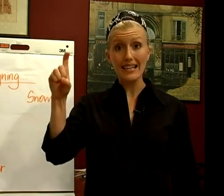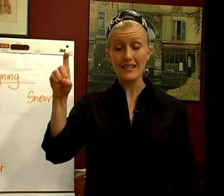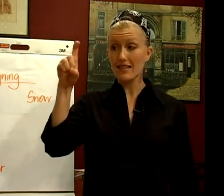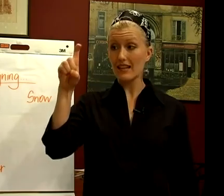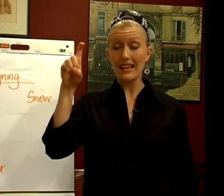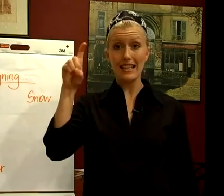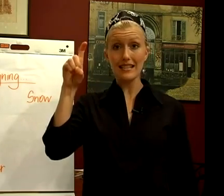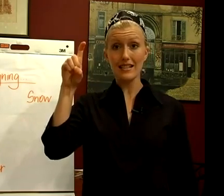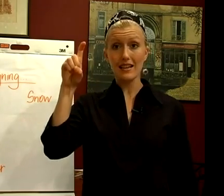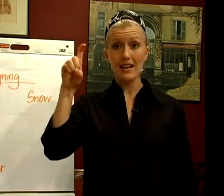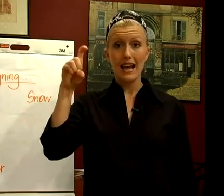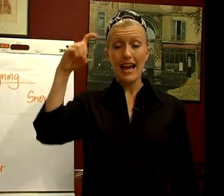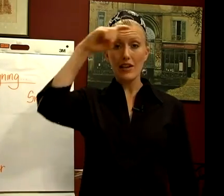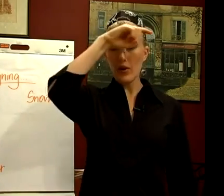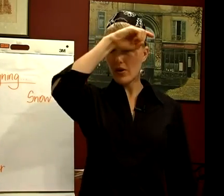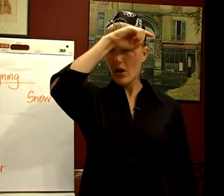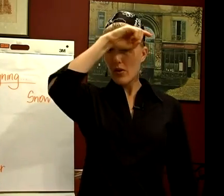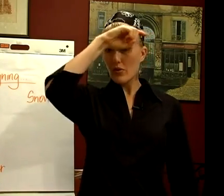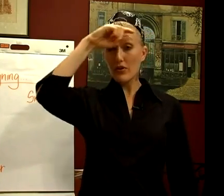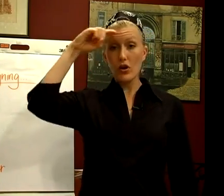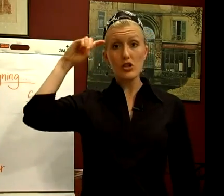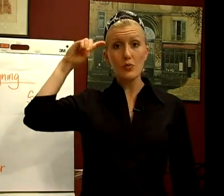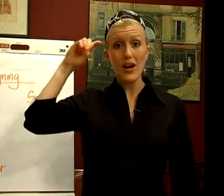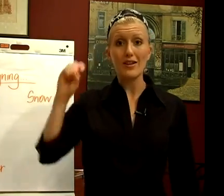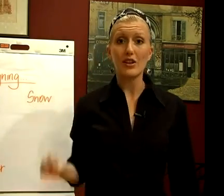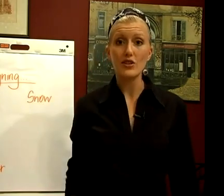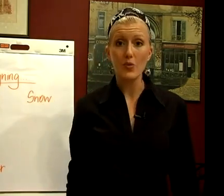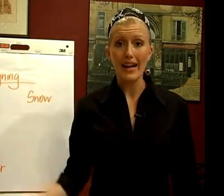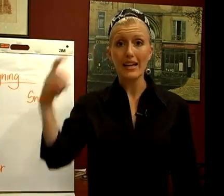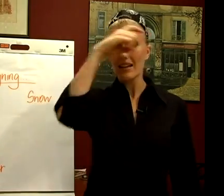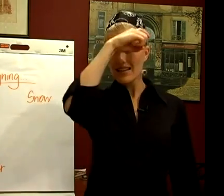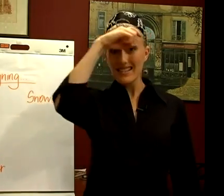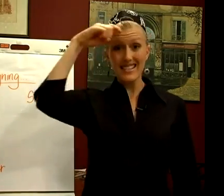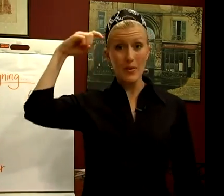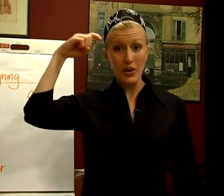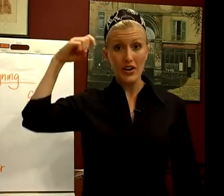X like this, and you want to move it across your brow like you're sweating. Summer.